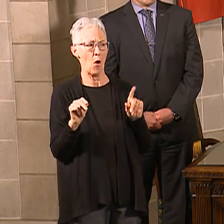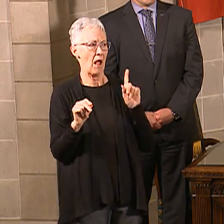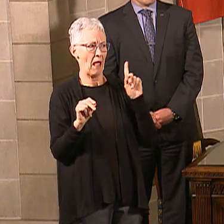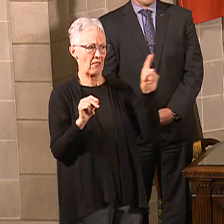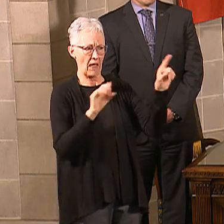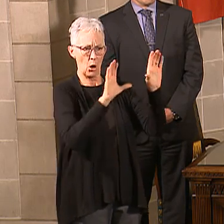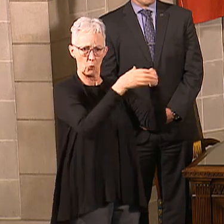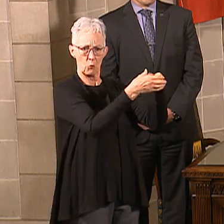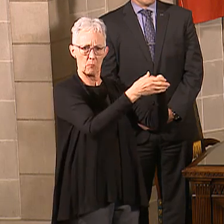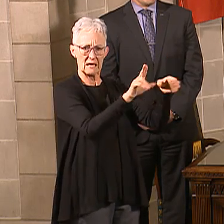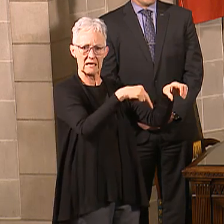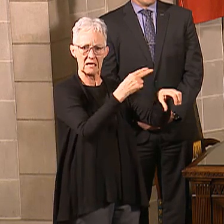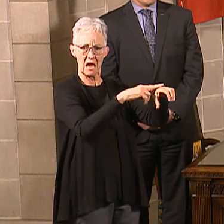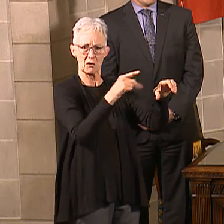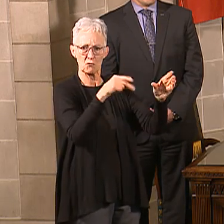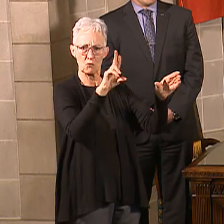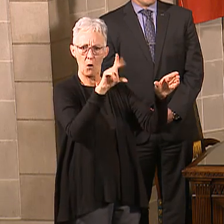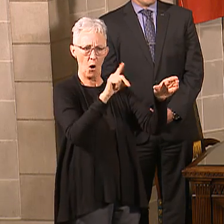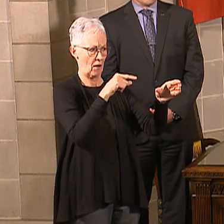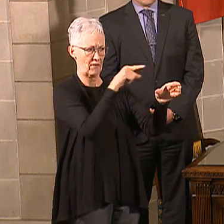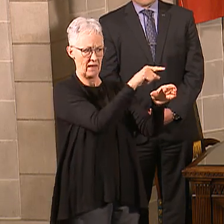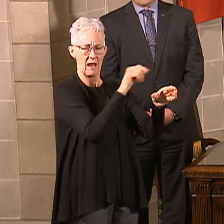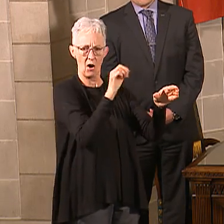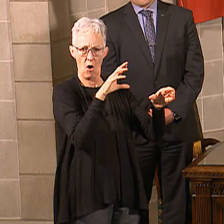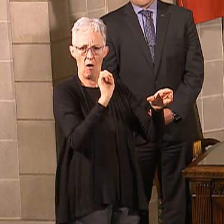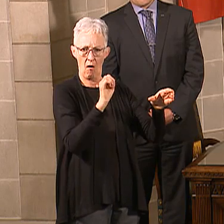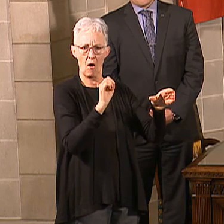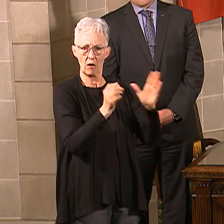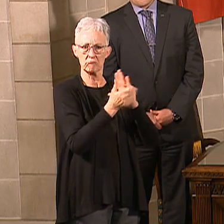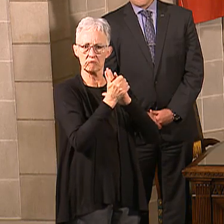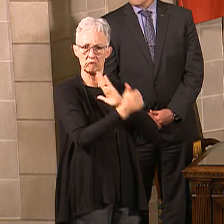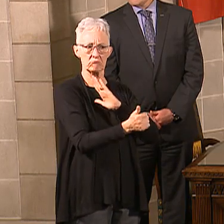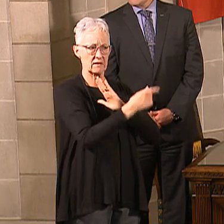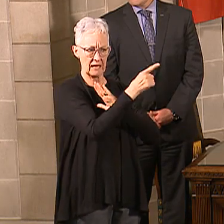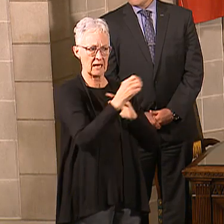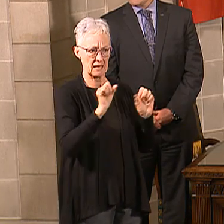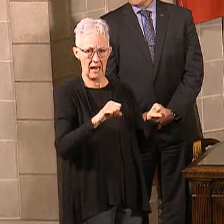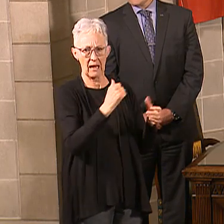we are not, declaring martial law in any way, shape, or form.